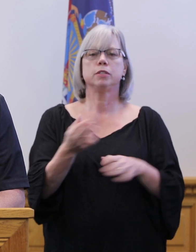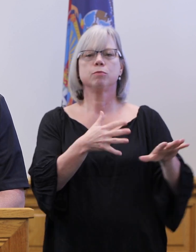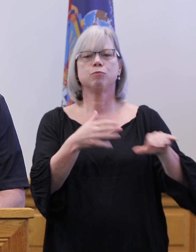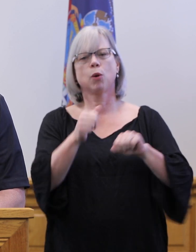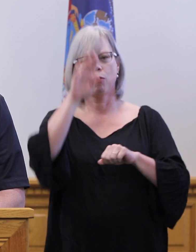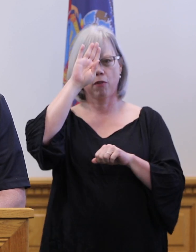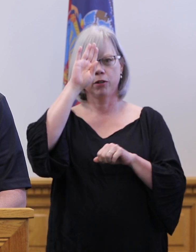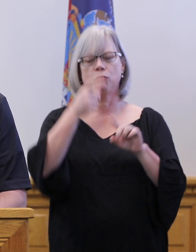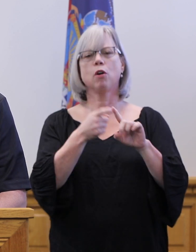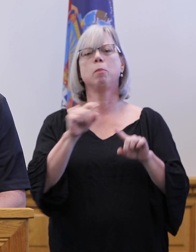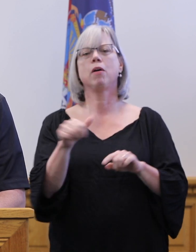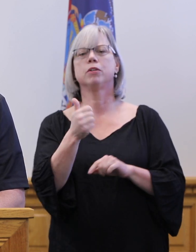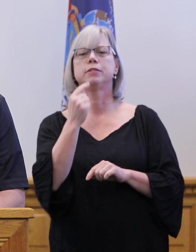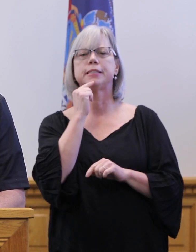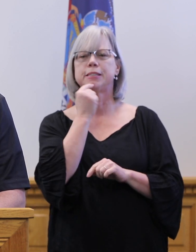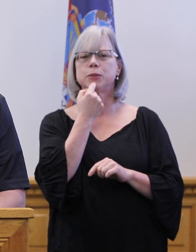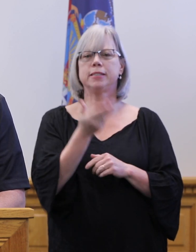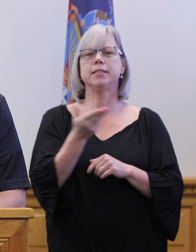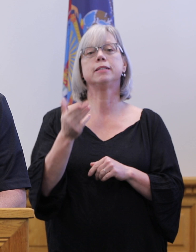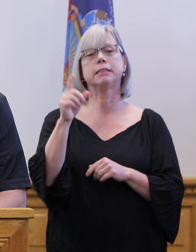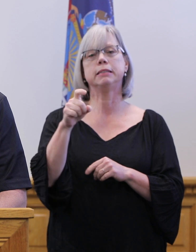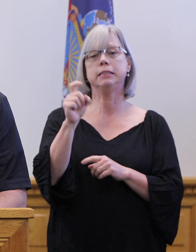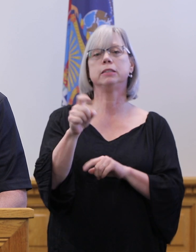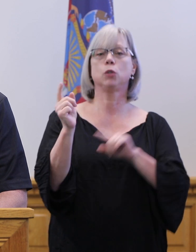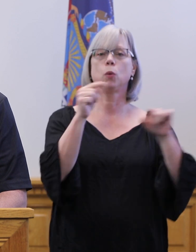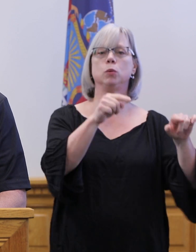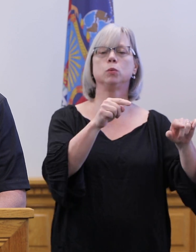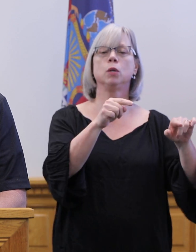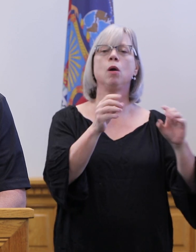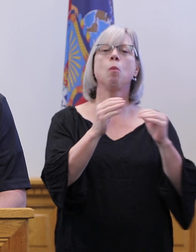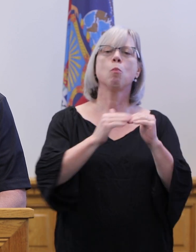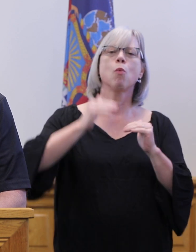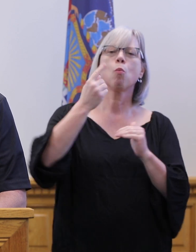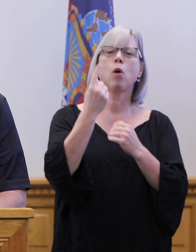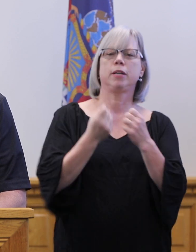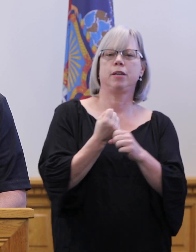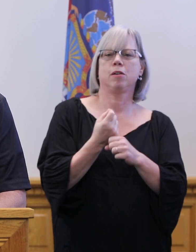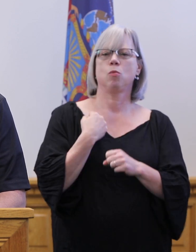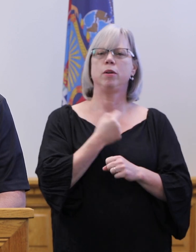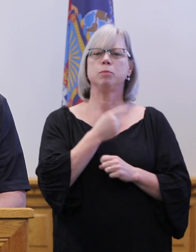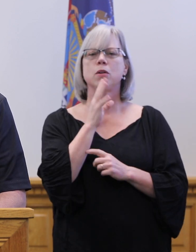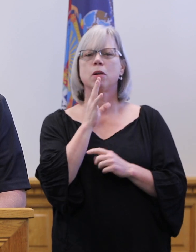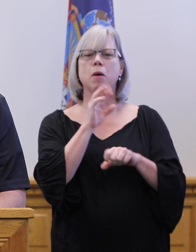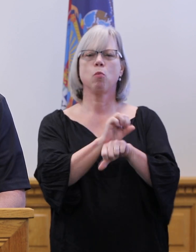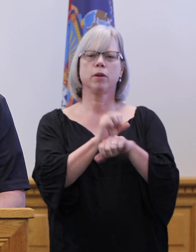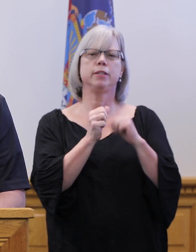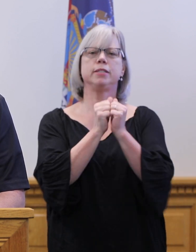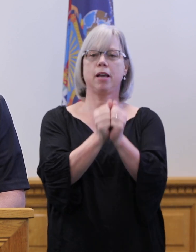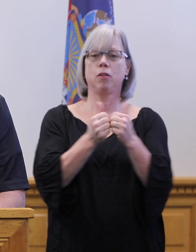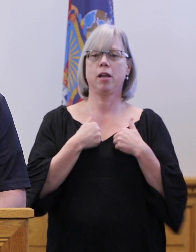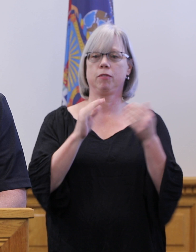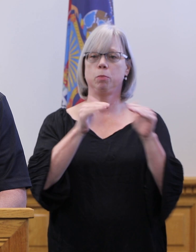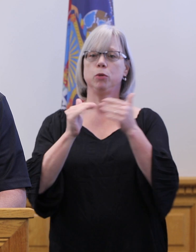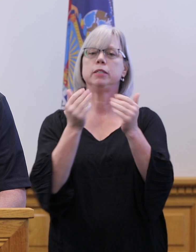more serious incidents where they may be needed. For more than a year, we've been talking about working together to keep our communities